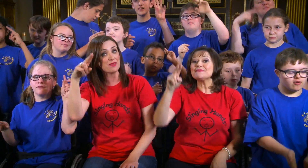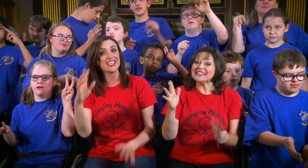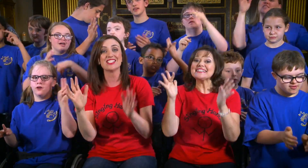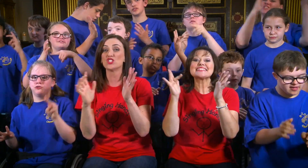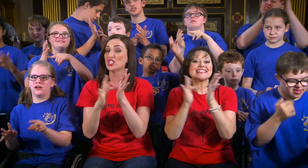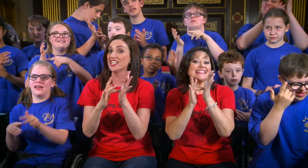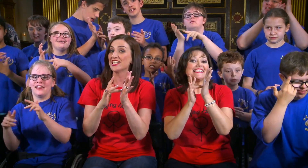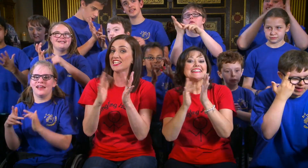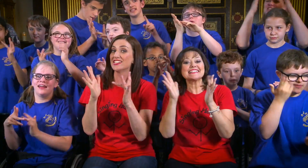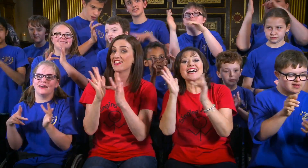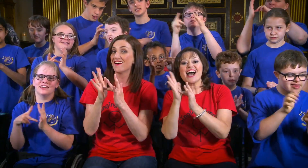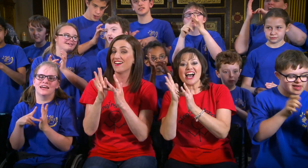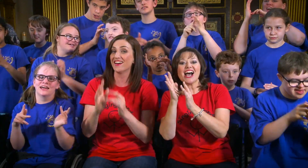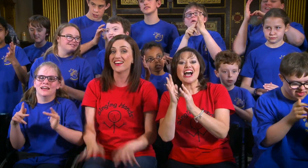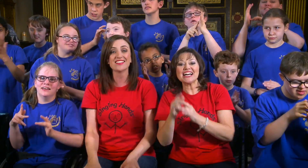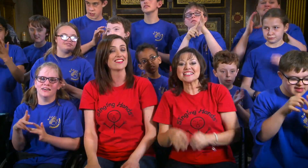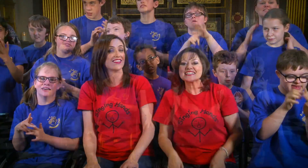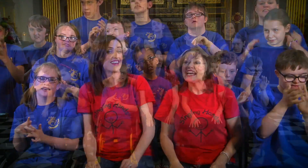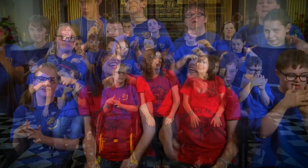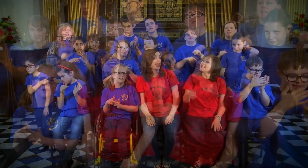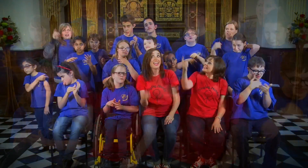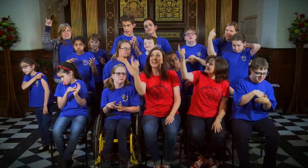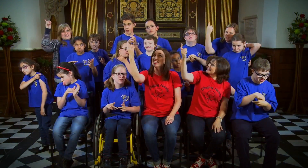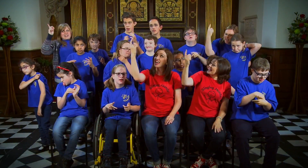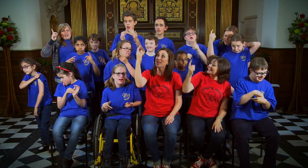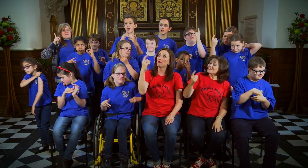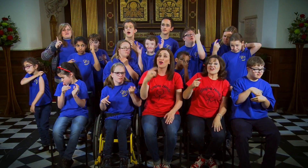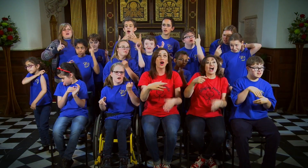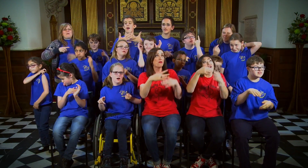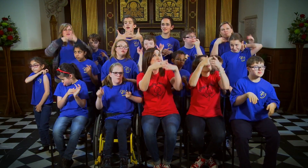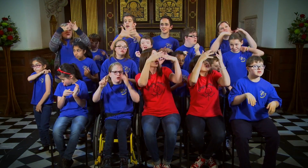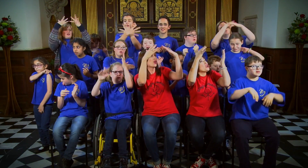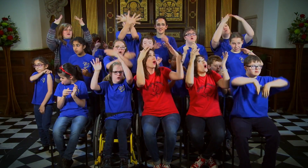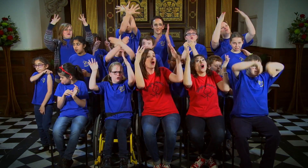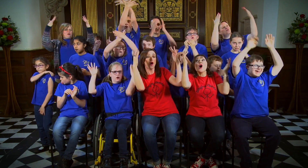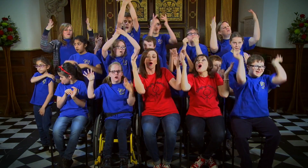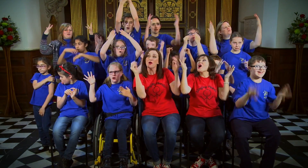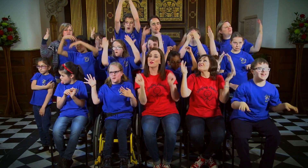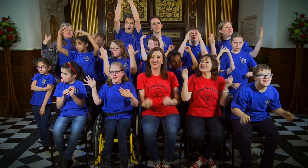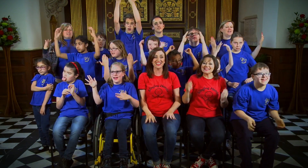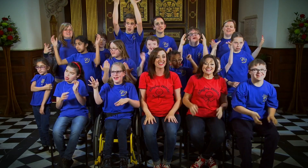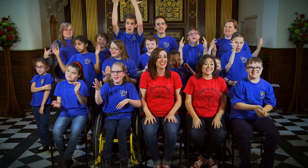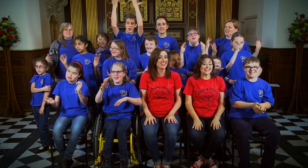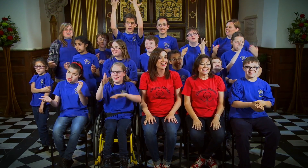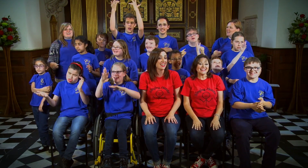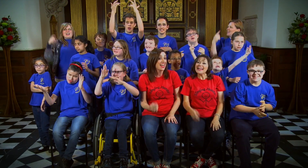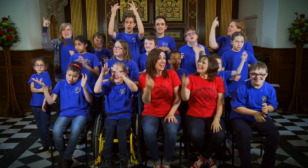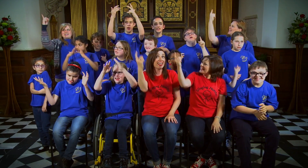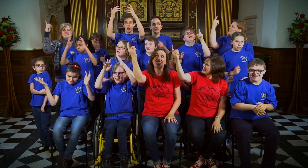is Jesus. He came from the glory. He